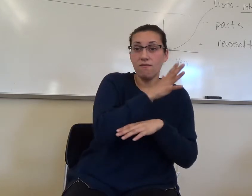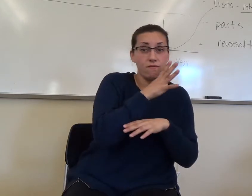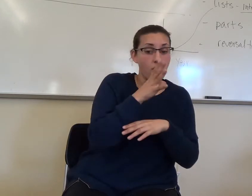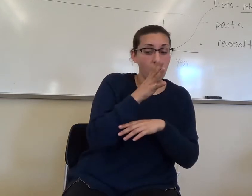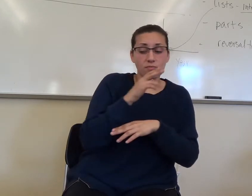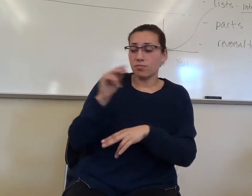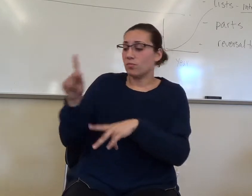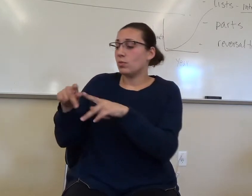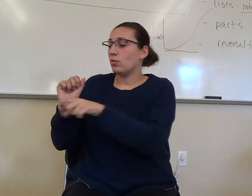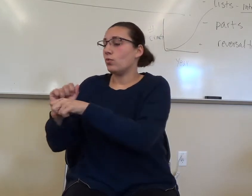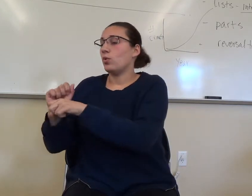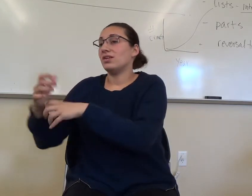in factories,